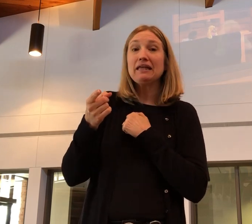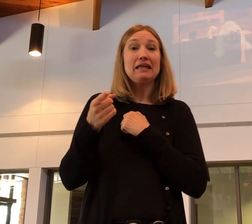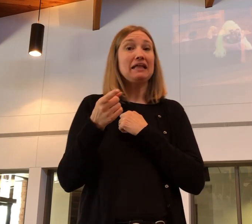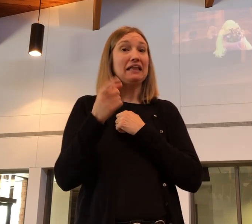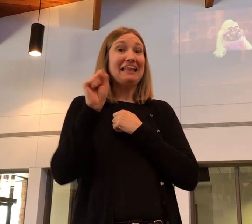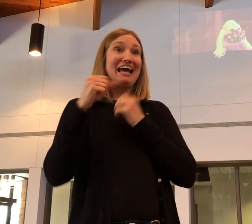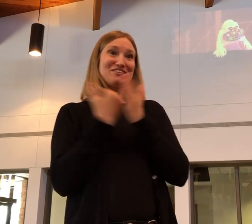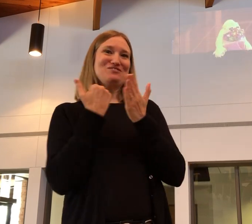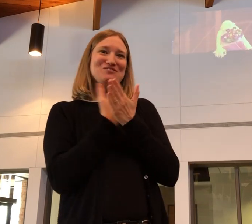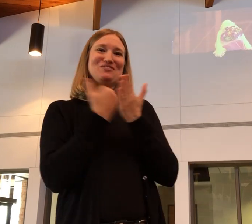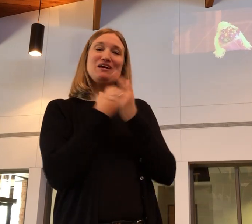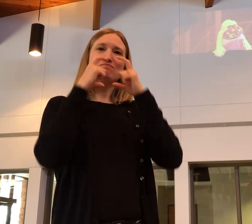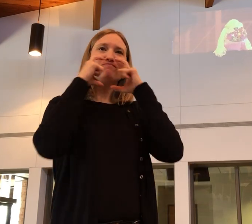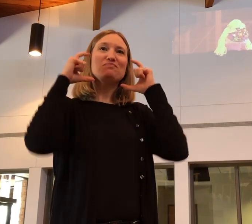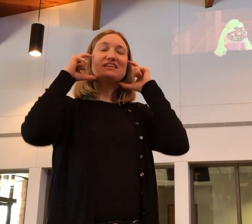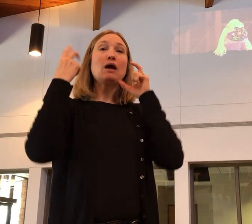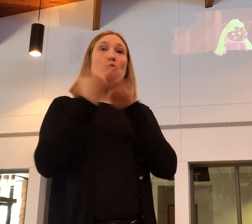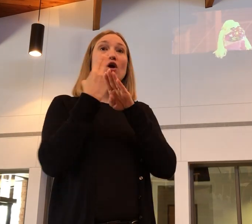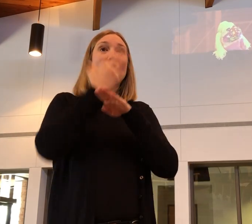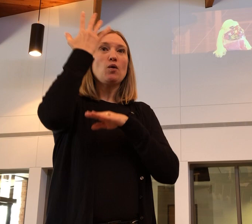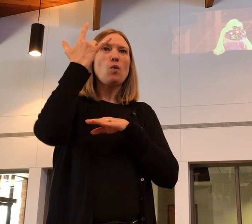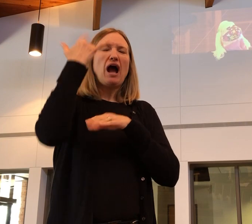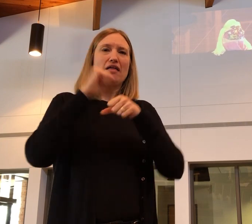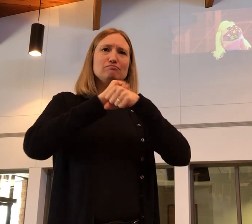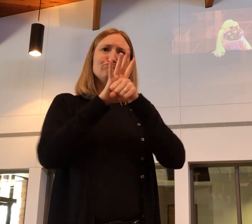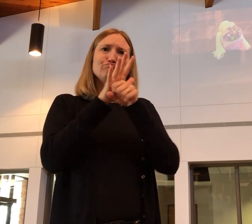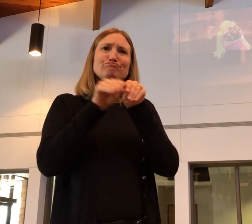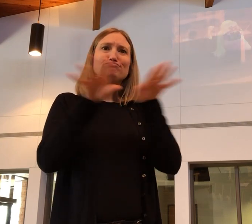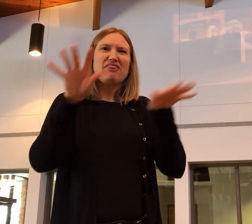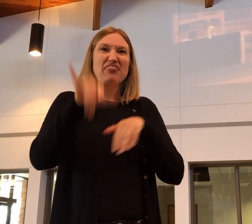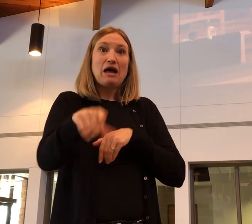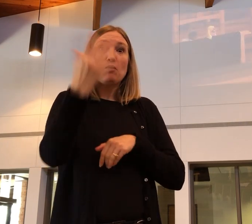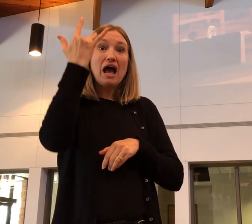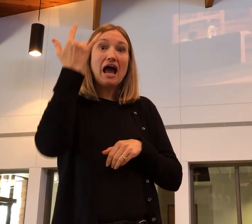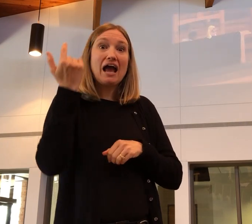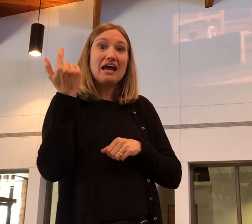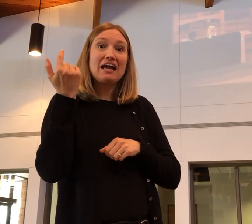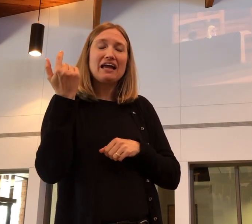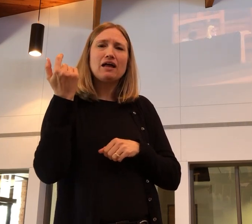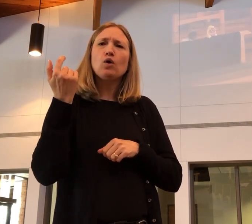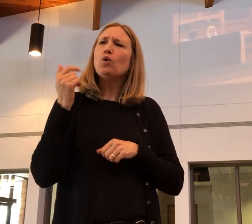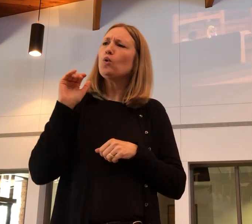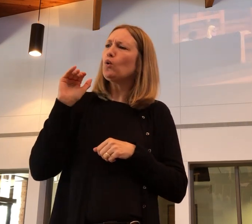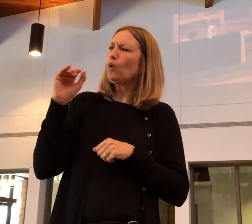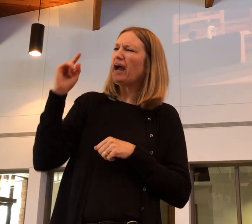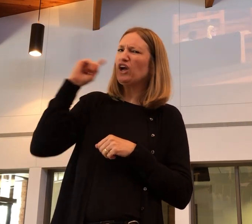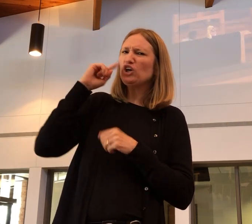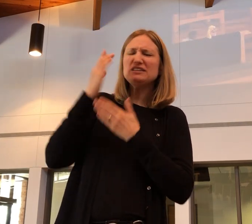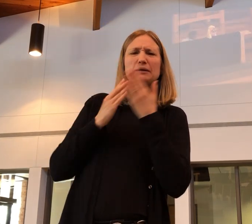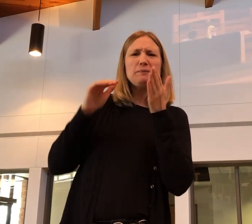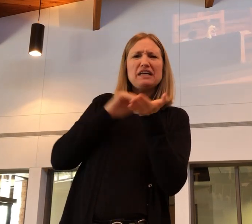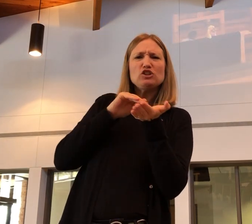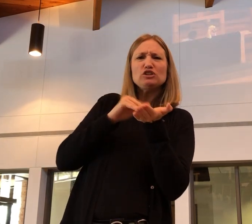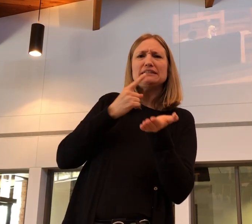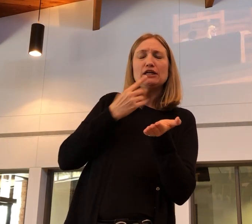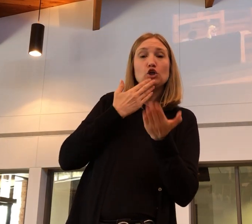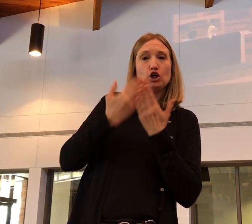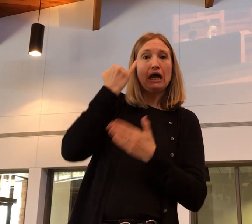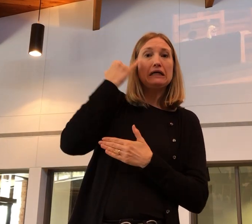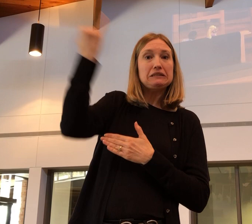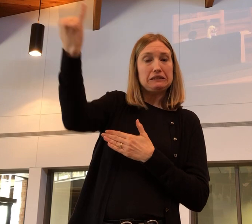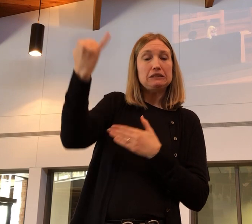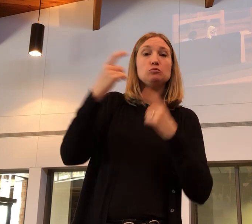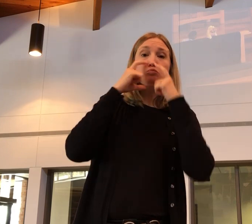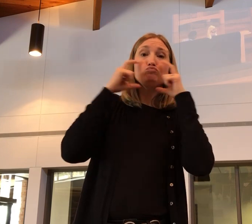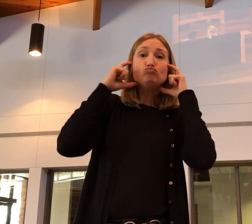Yeah, it's new. I'm wearing it because of the virus. Oh. Okay. I heard some doctors saying that it would be a good idea to wear